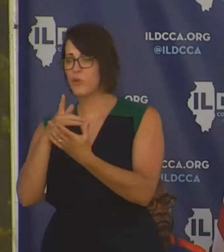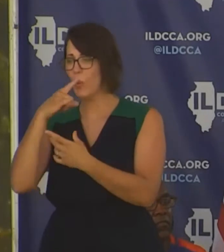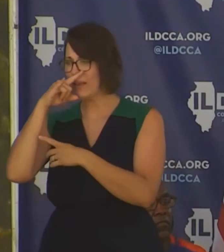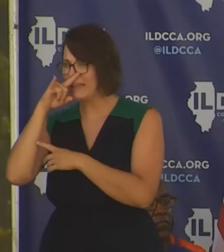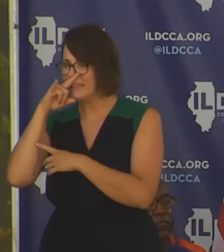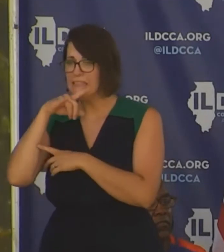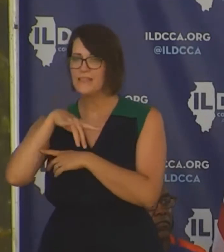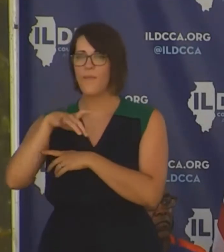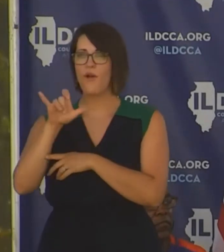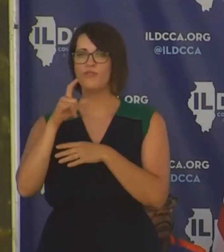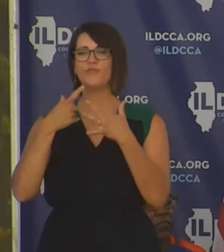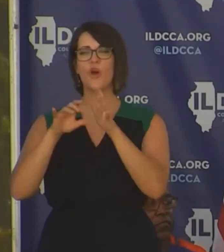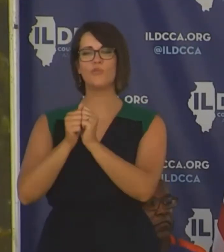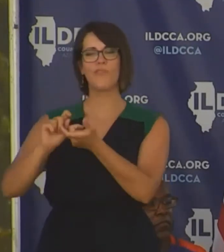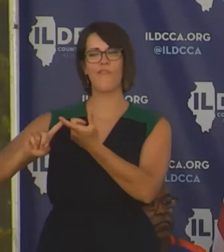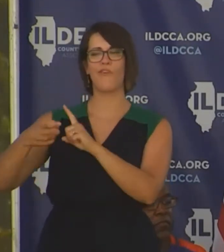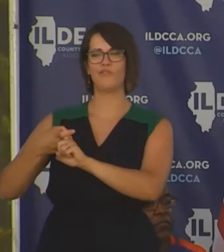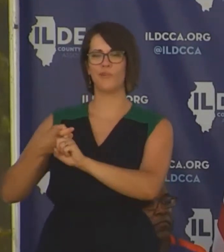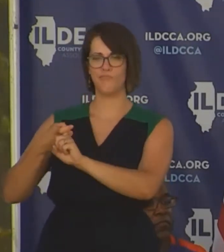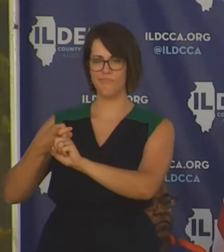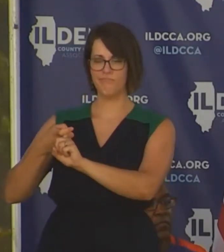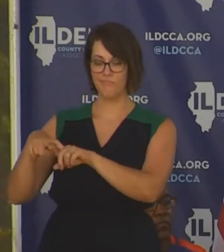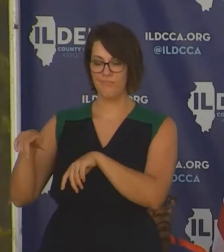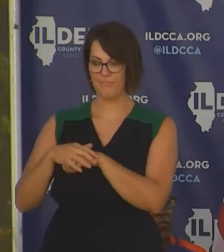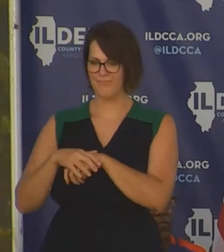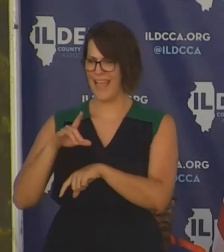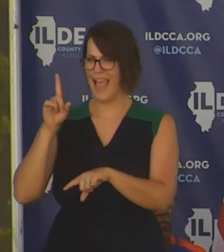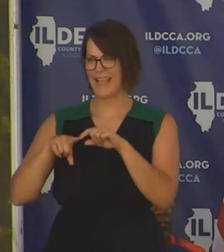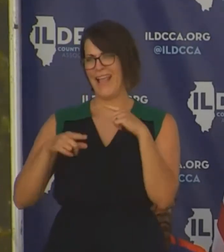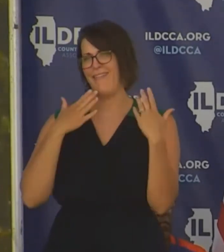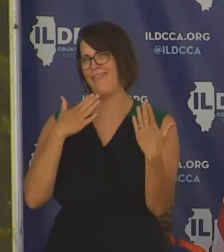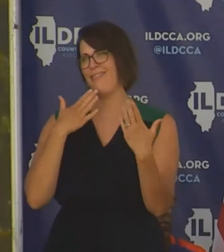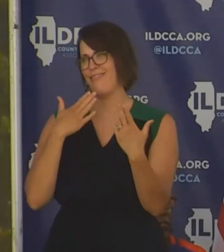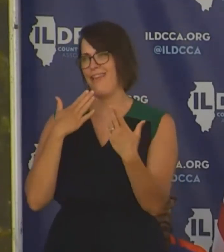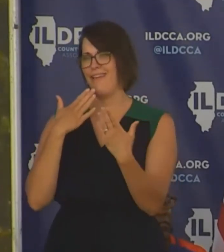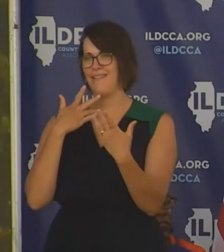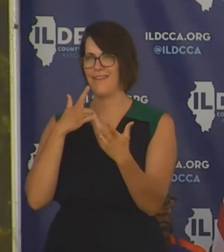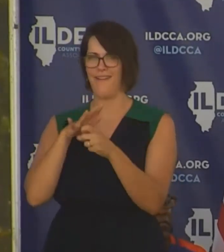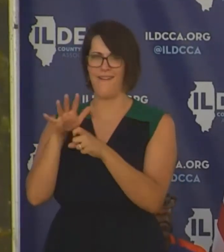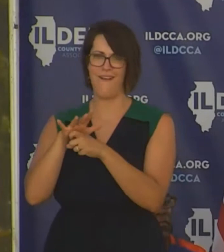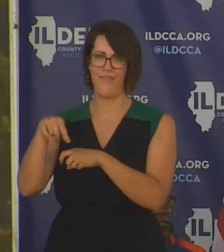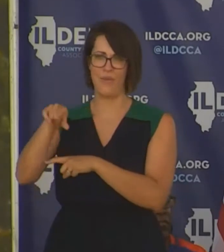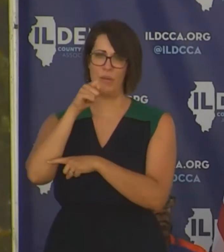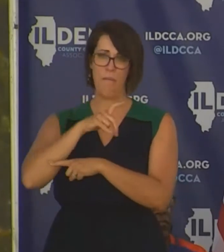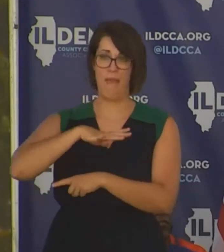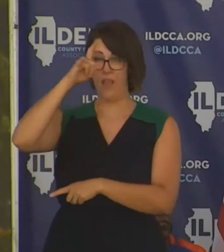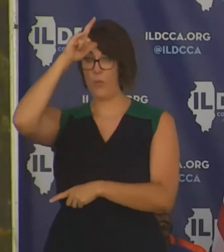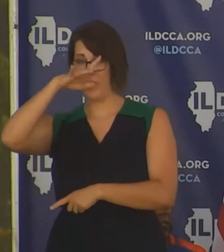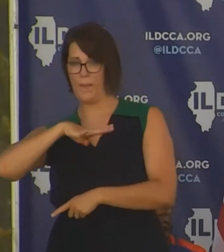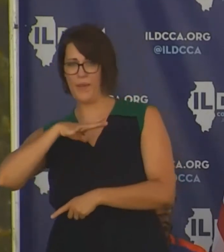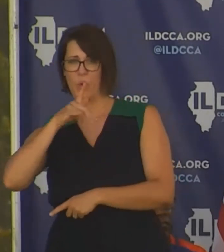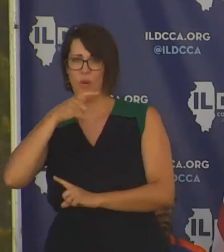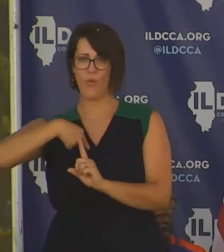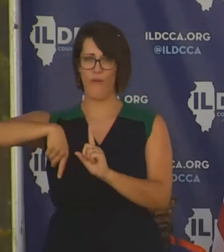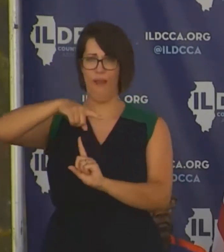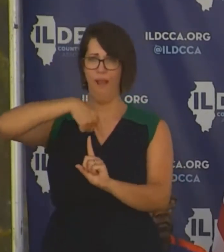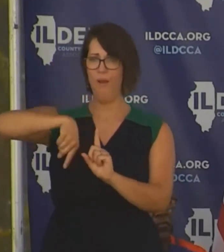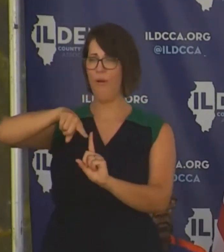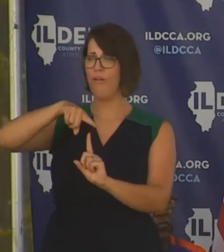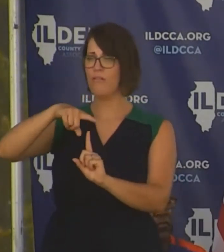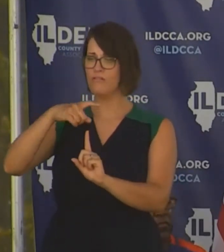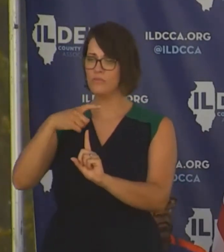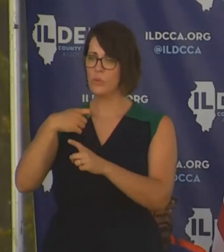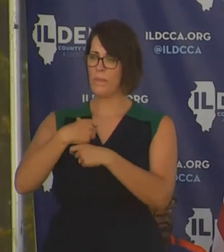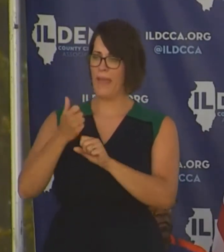but it also starts with friendship. And I just can't thank enough for the men and women that were around me to make me what I